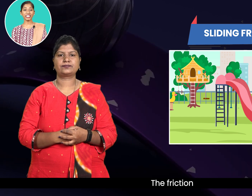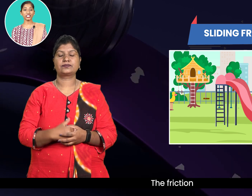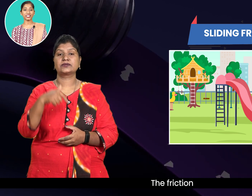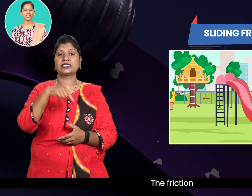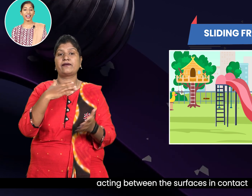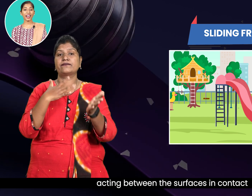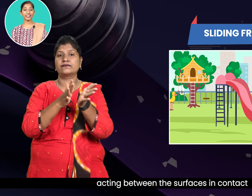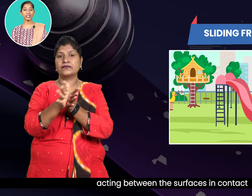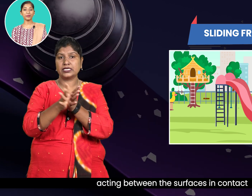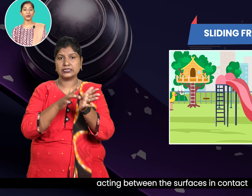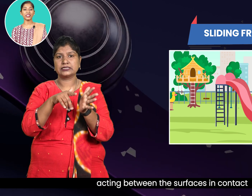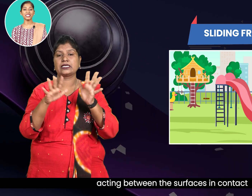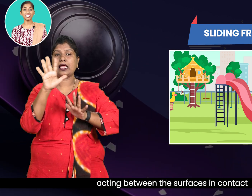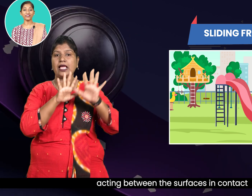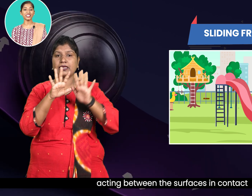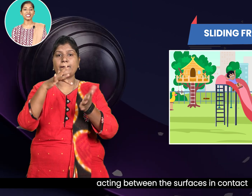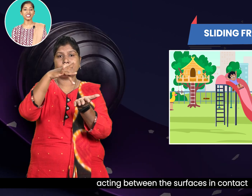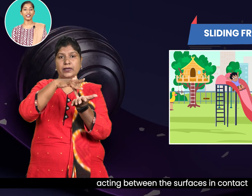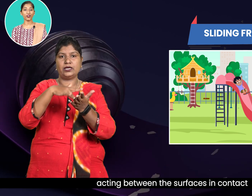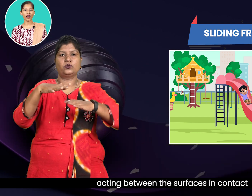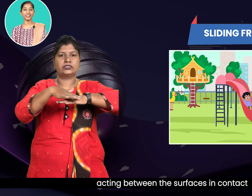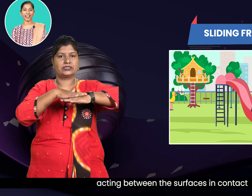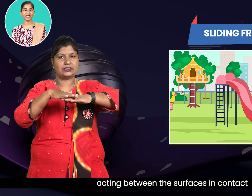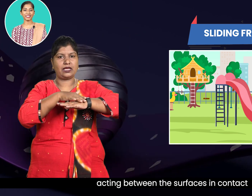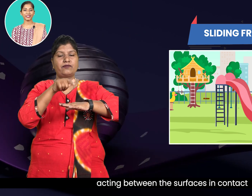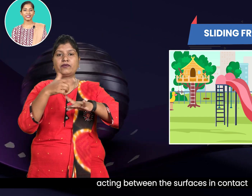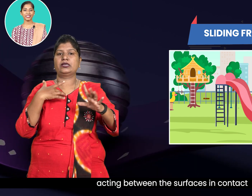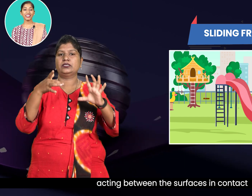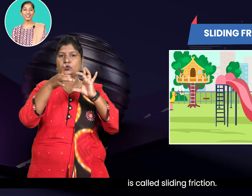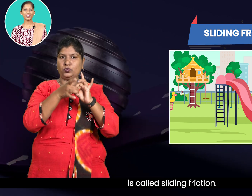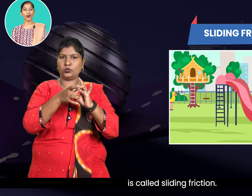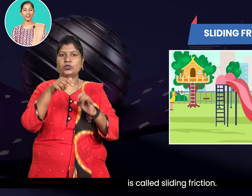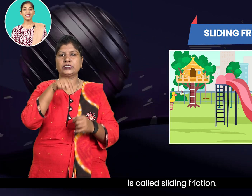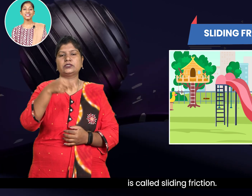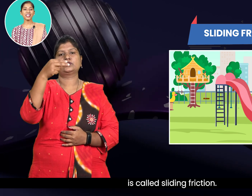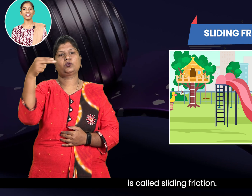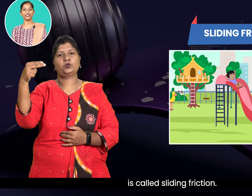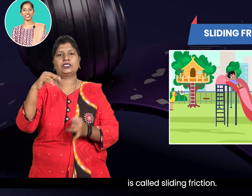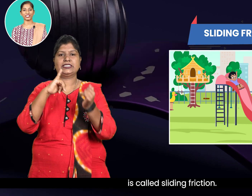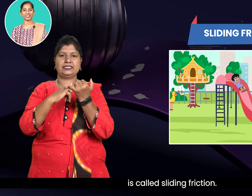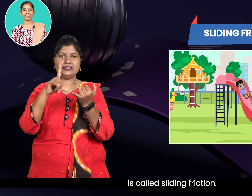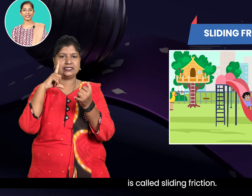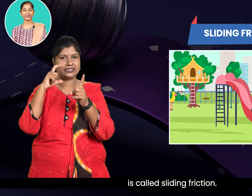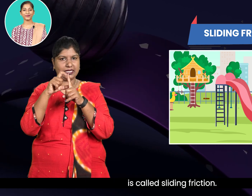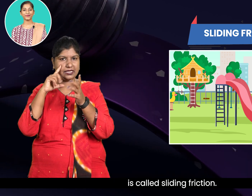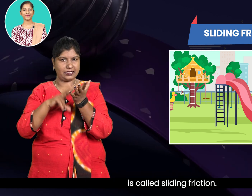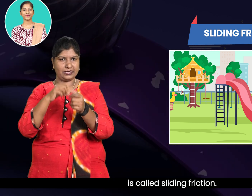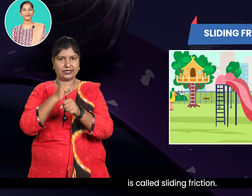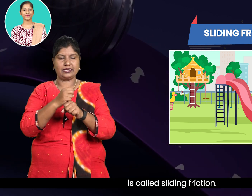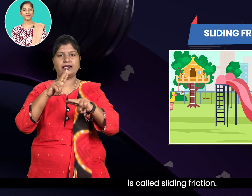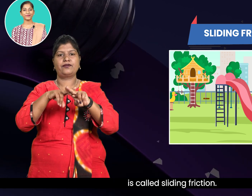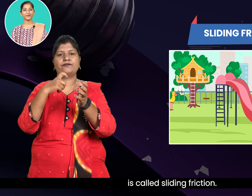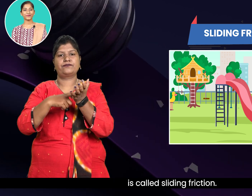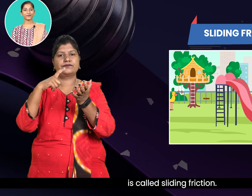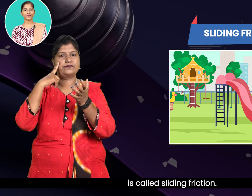the friction acting between the surfaces in contact is called sliding friction.